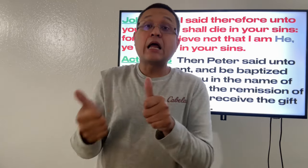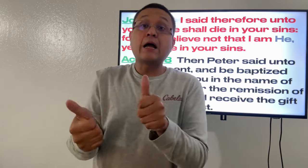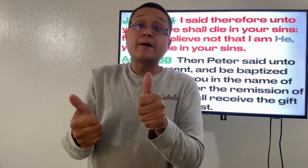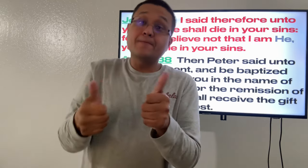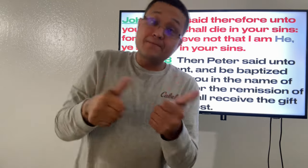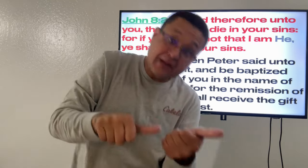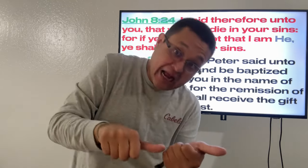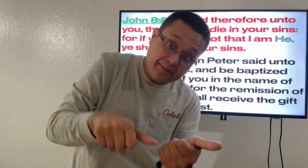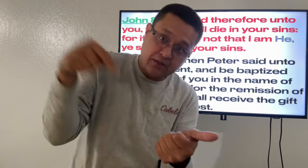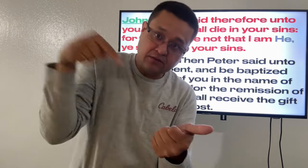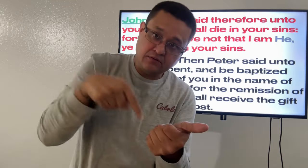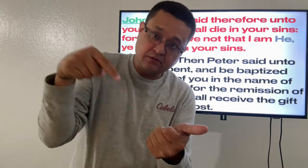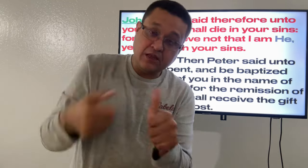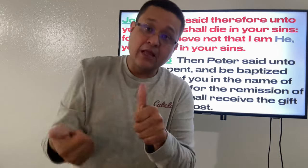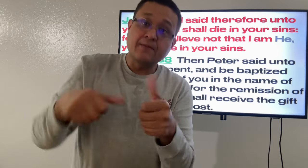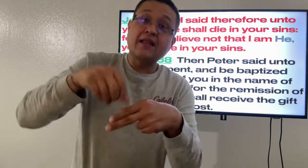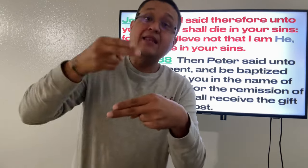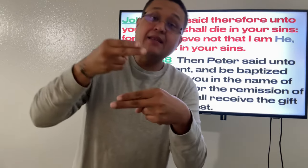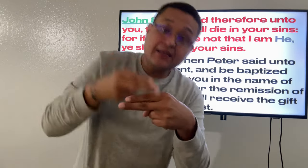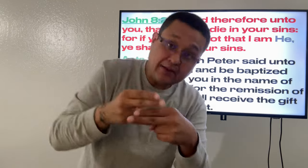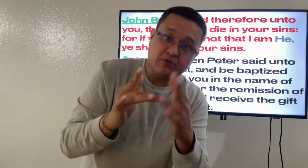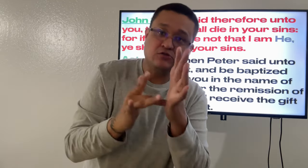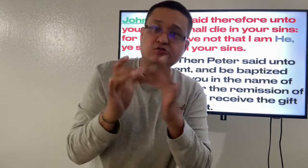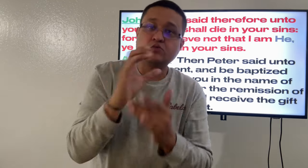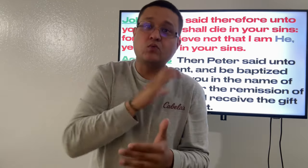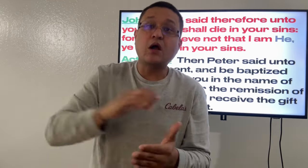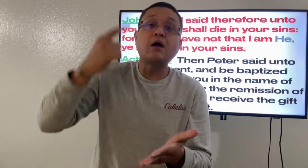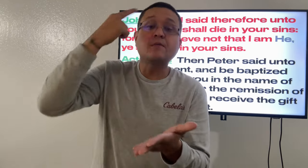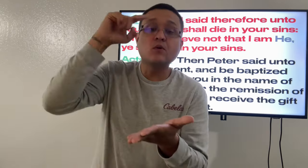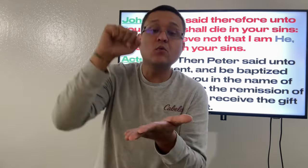again you can't just believe that it happened you actually have to take action afterwards